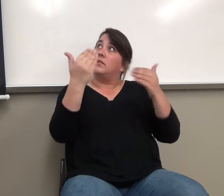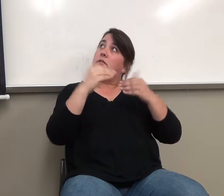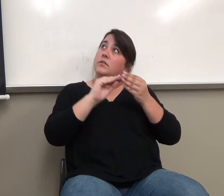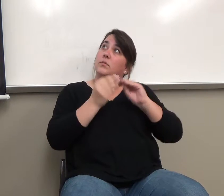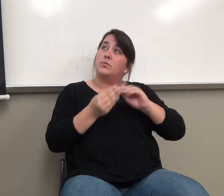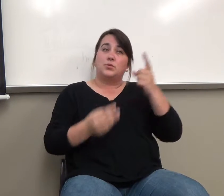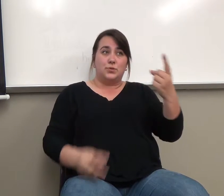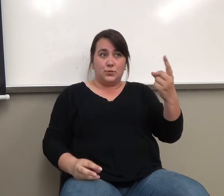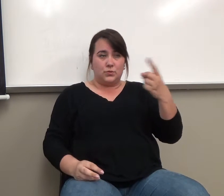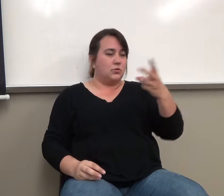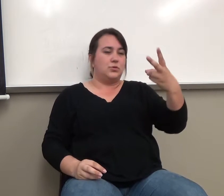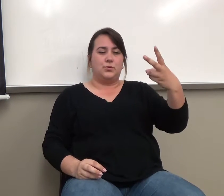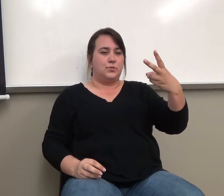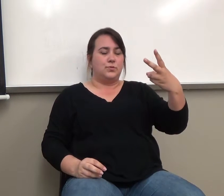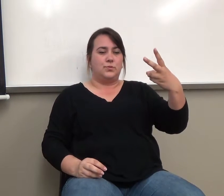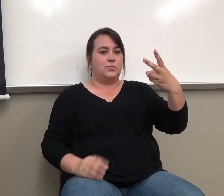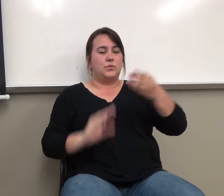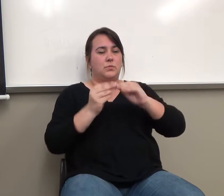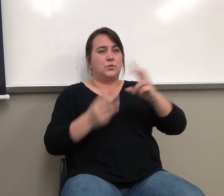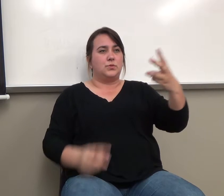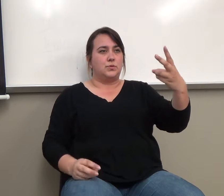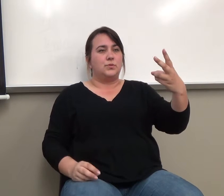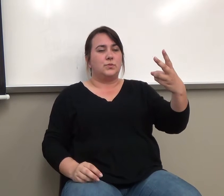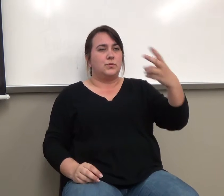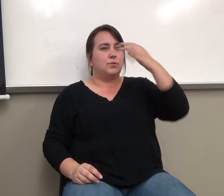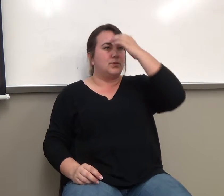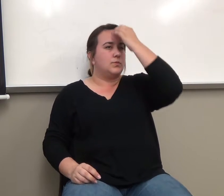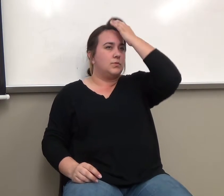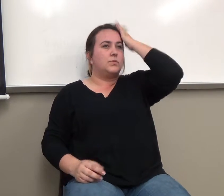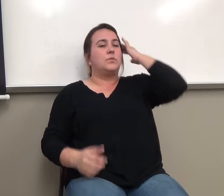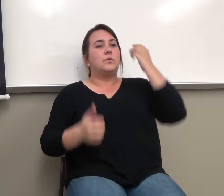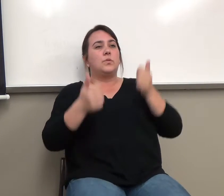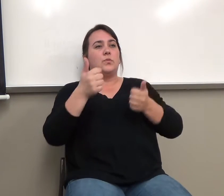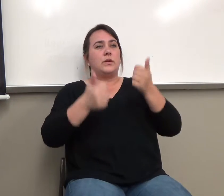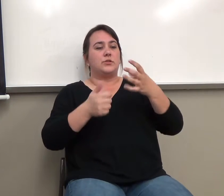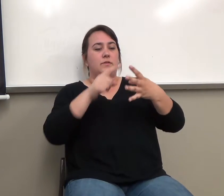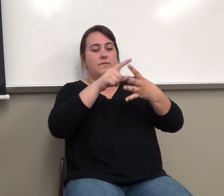of product names that translates into embarrassing words?